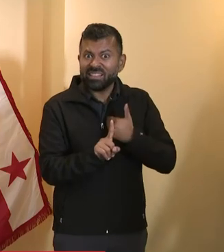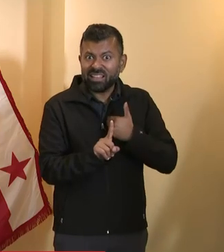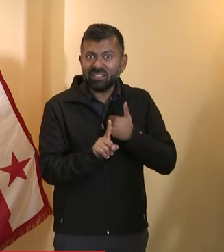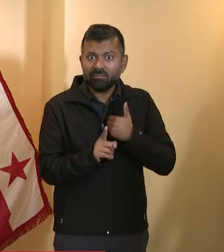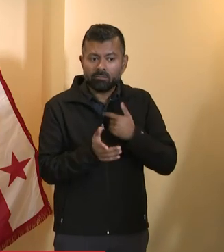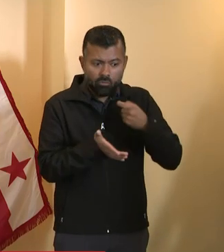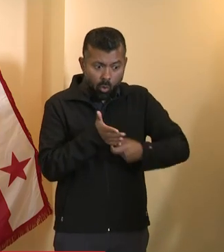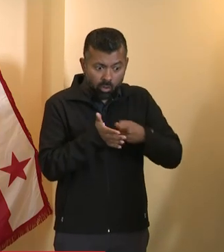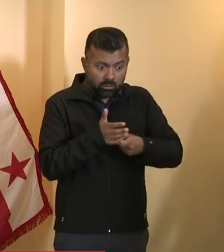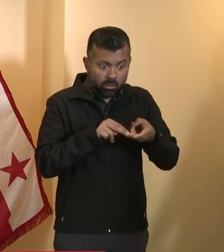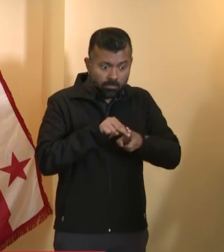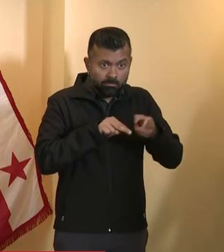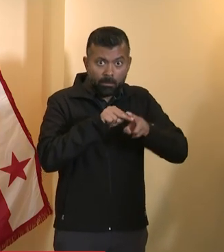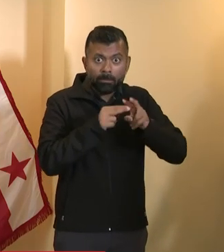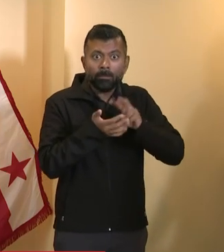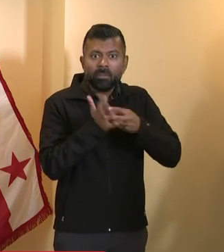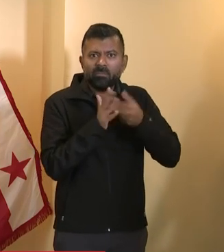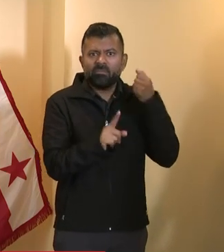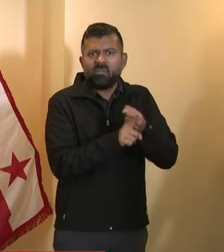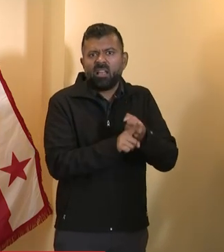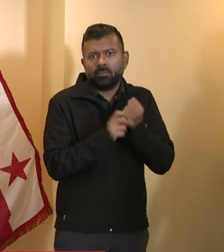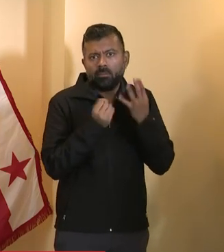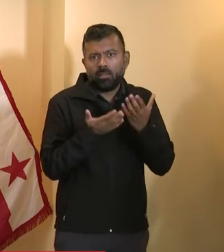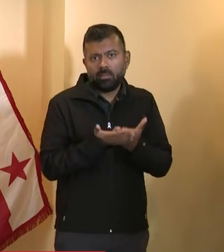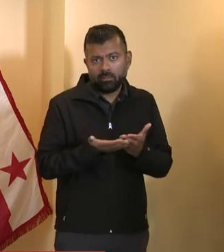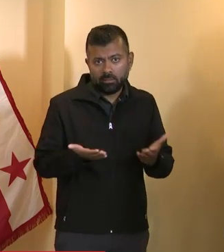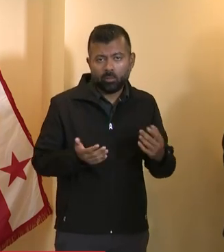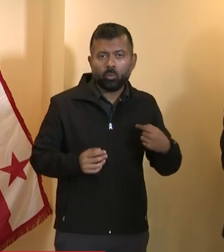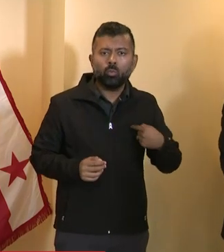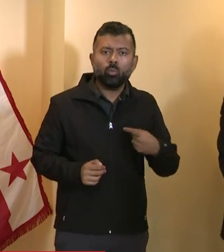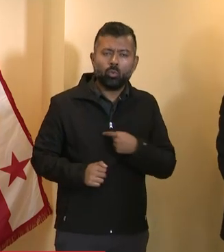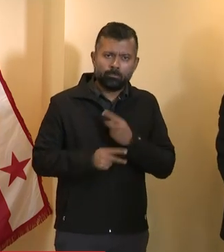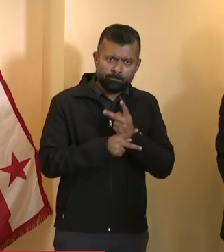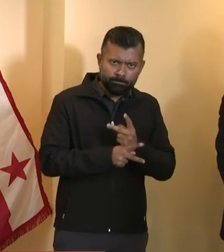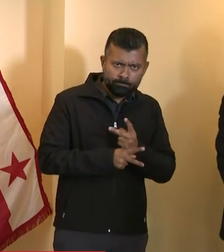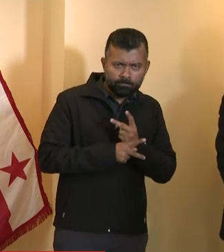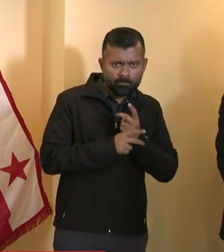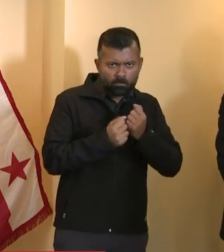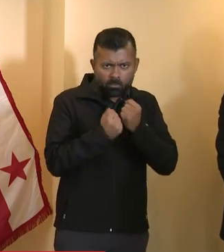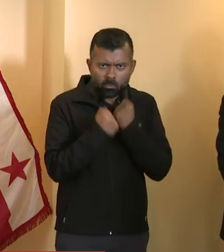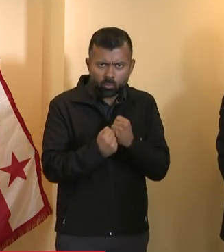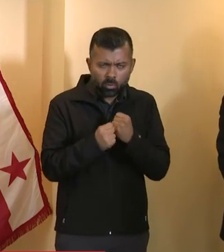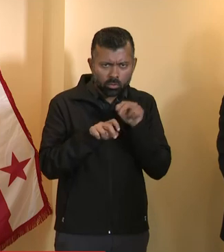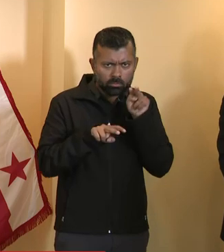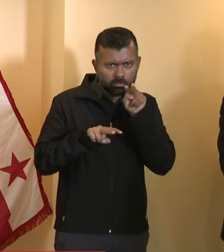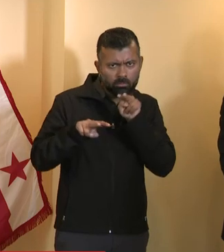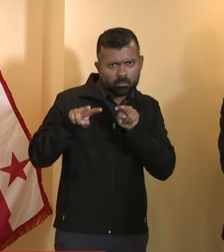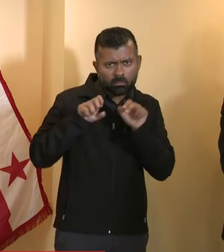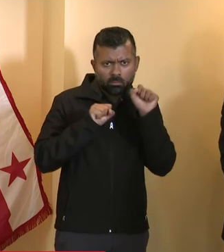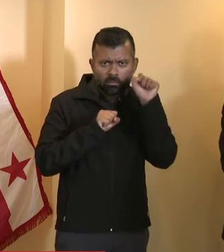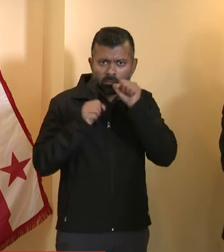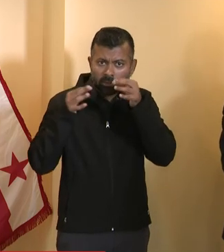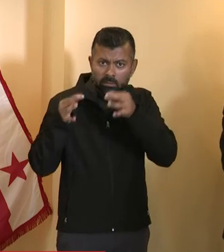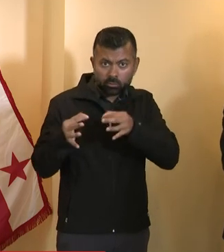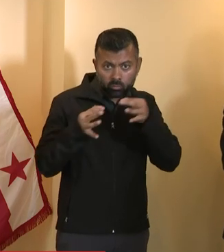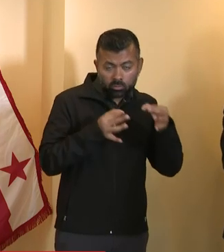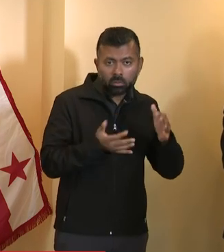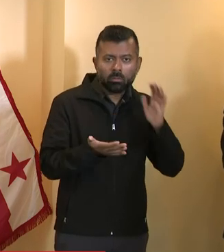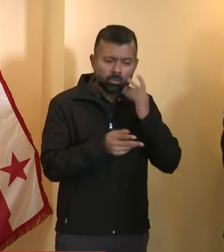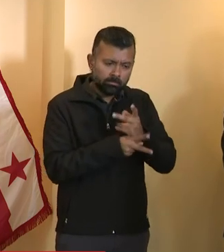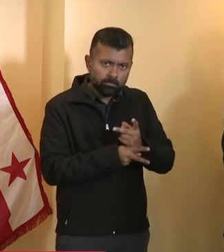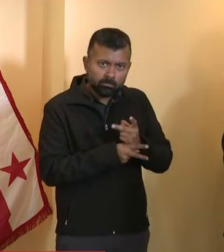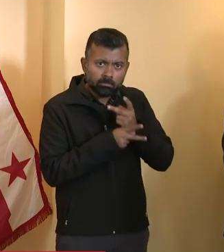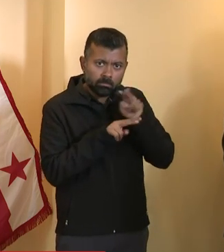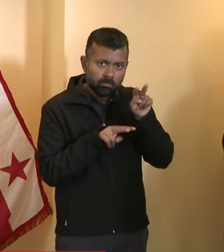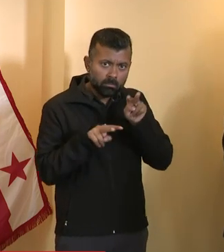very hard and be strategic about the investments that we're making. And we're going to take care of core government services.